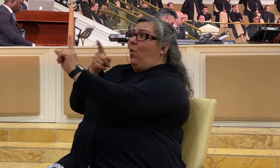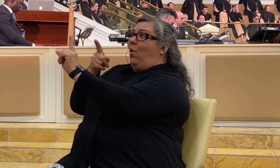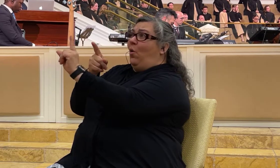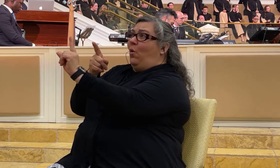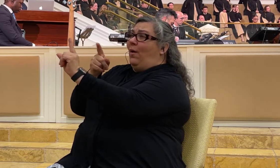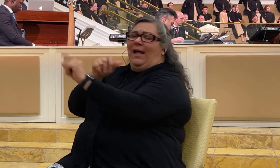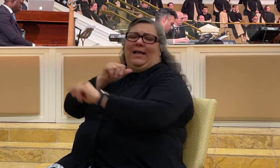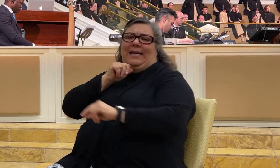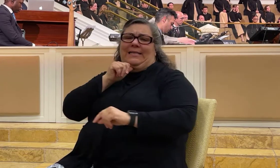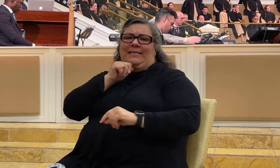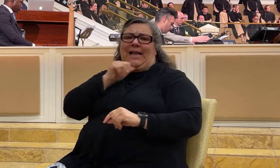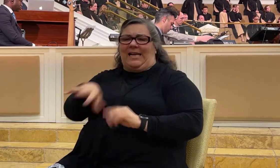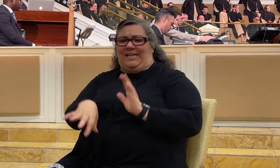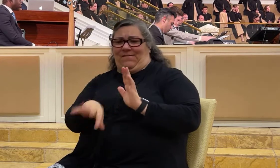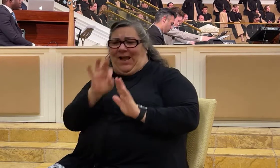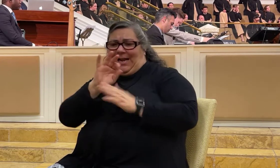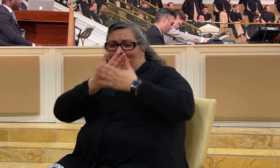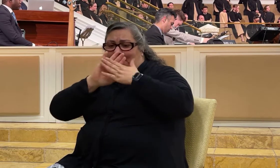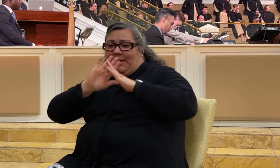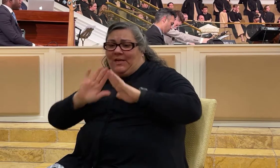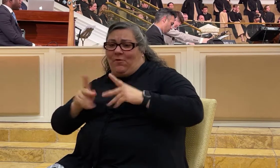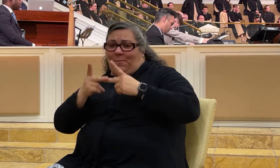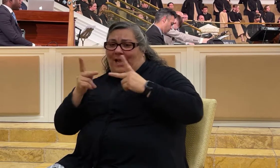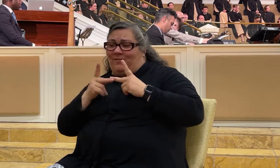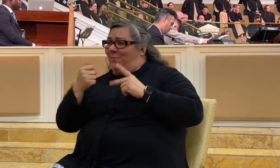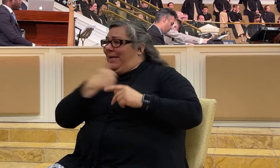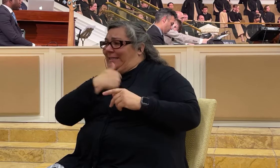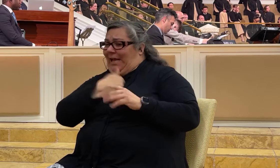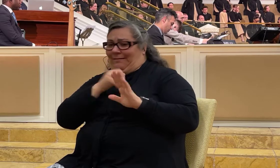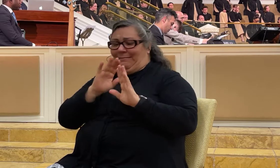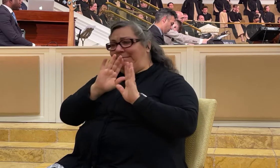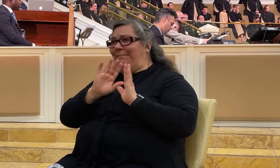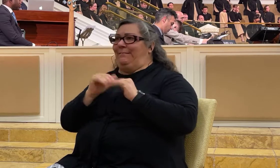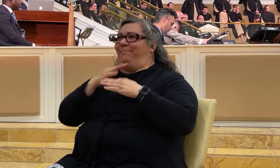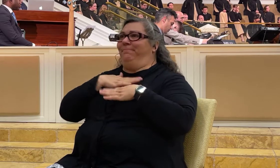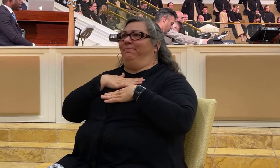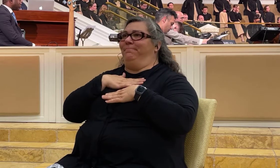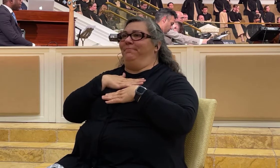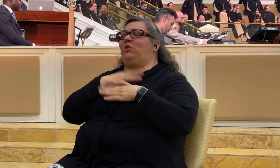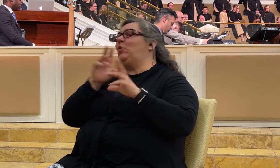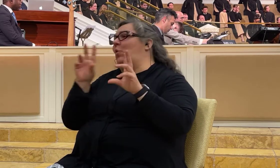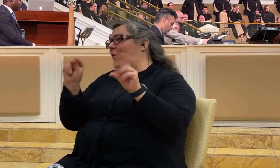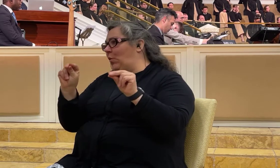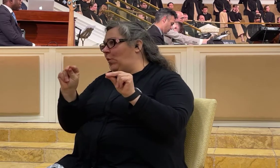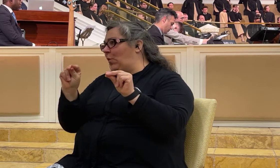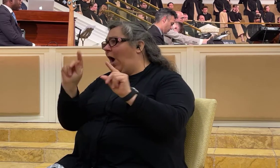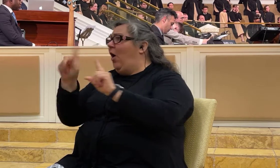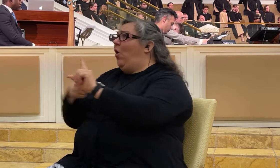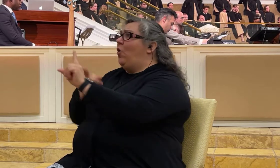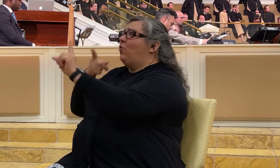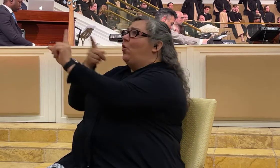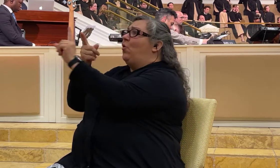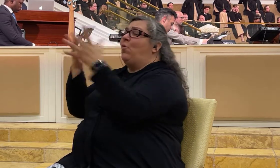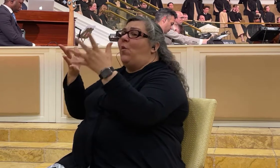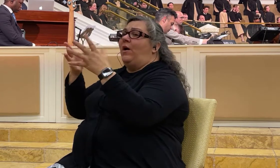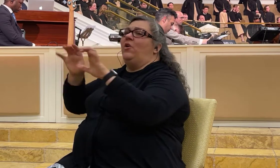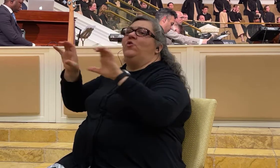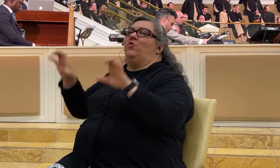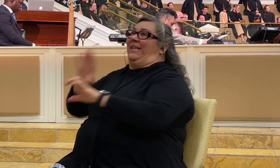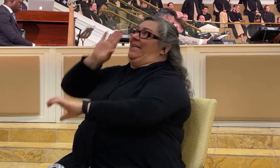finding a peaceful place for ourselves. Our primary goal is doing the will of our